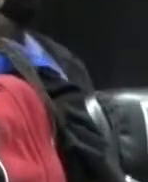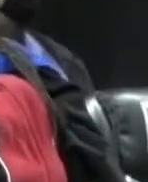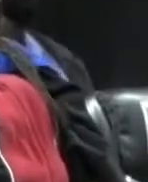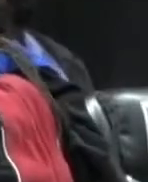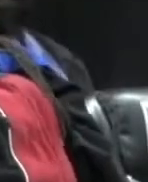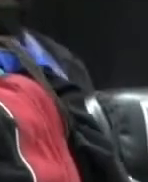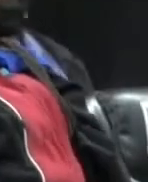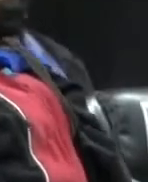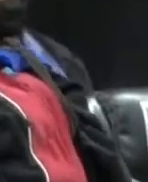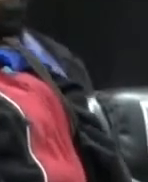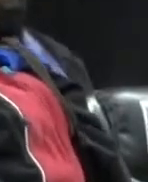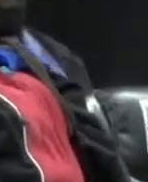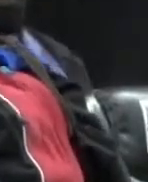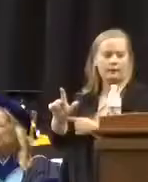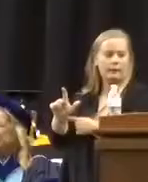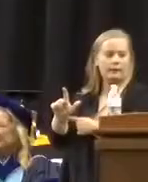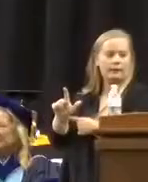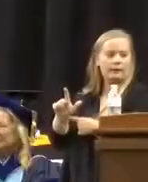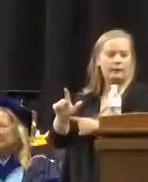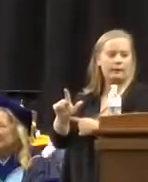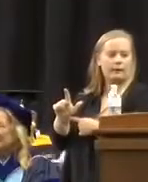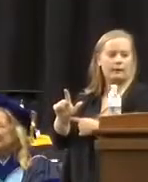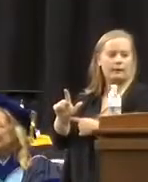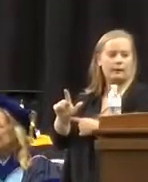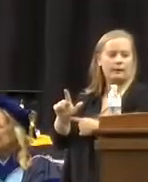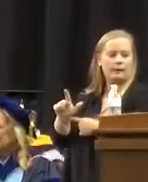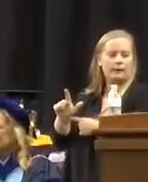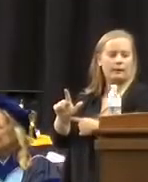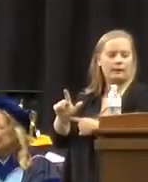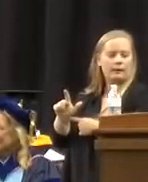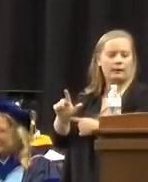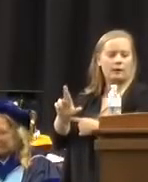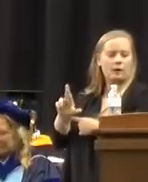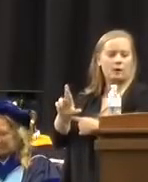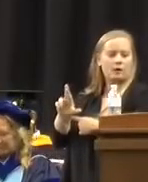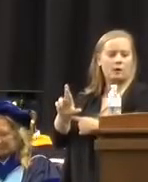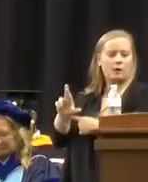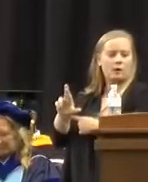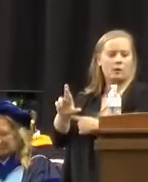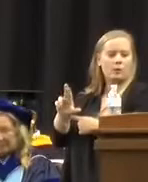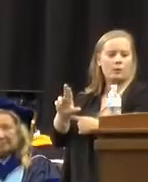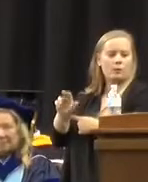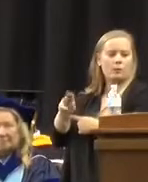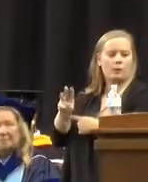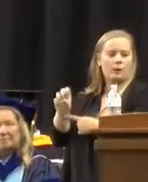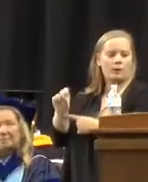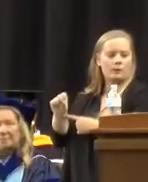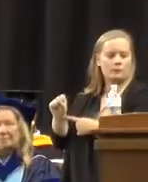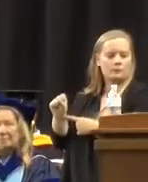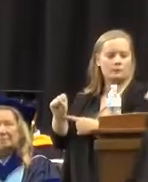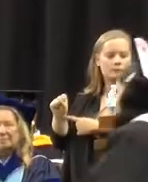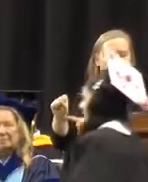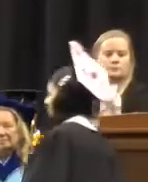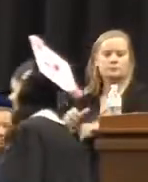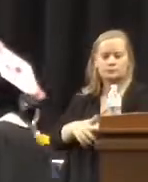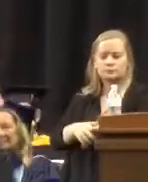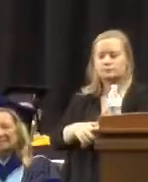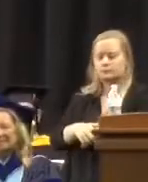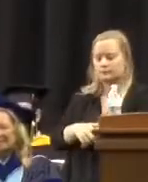Abigail Berenice. Abigail Berenice Ramos.